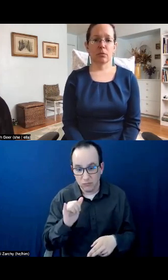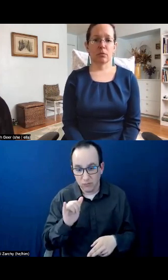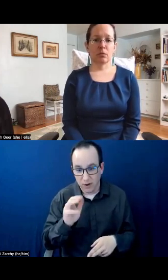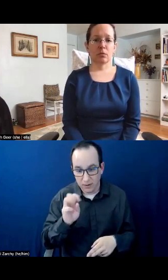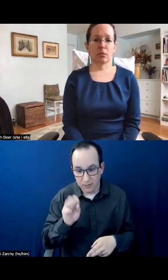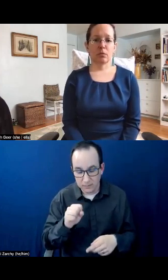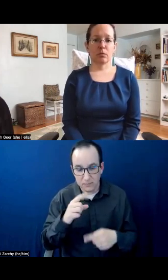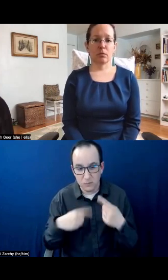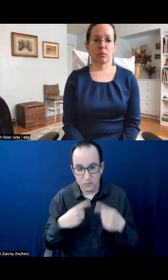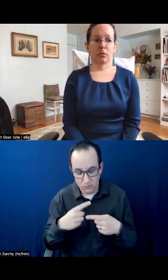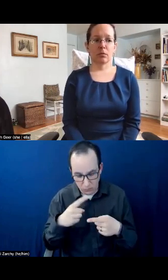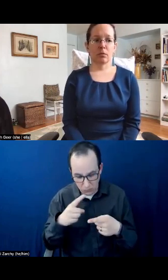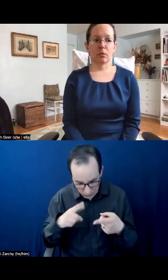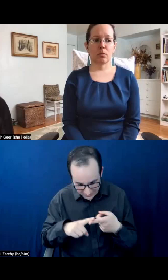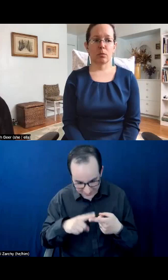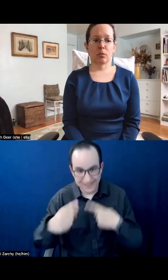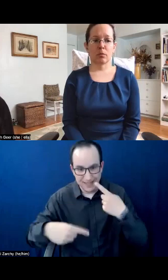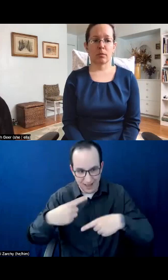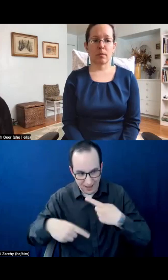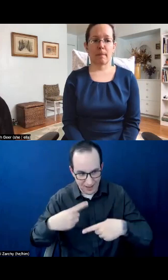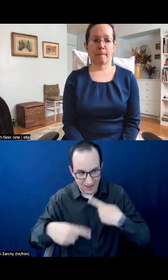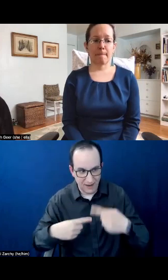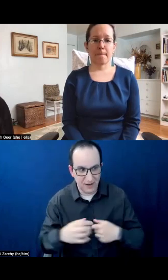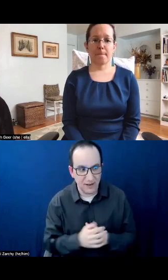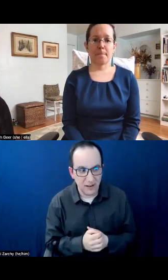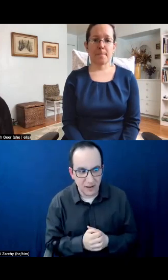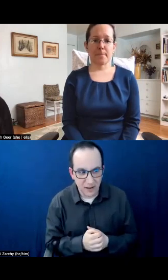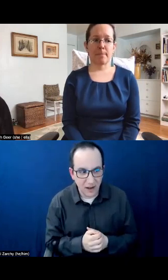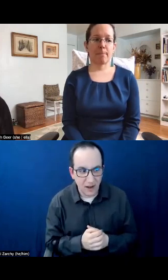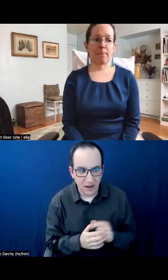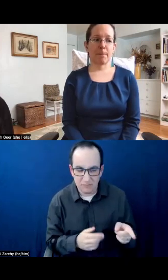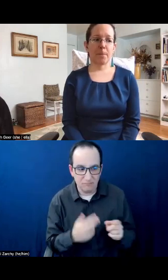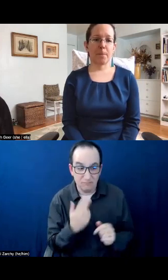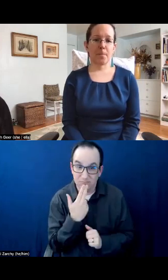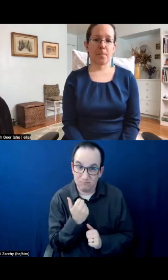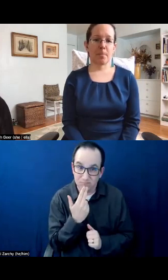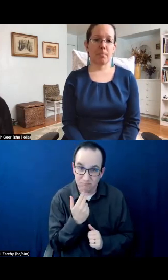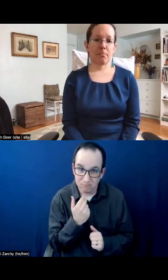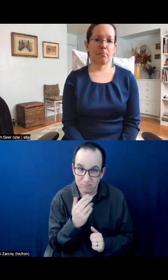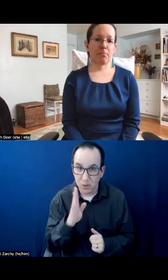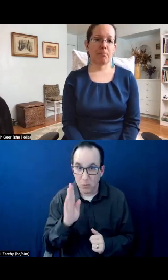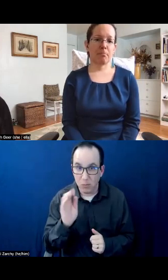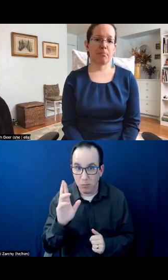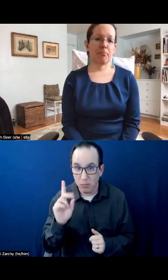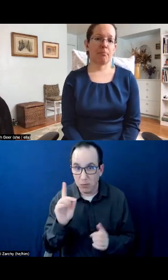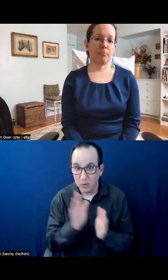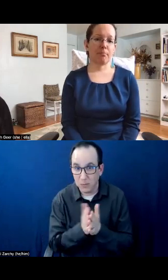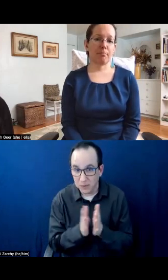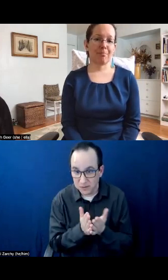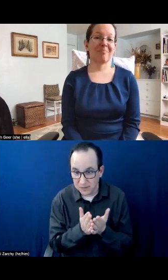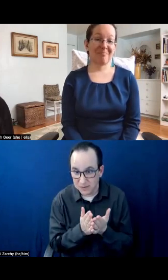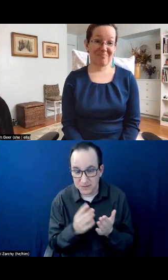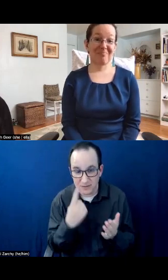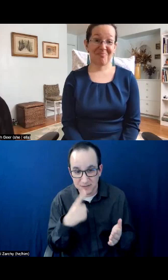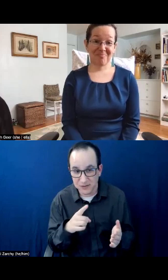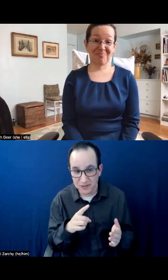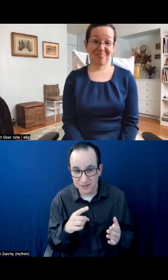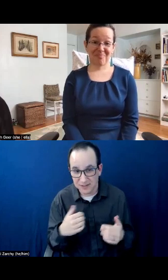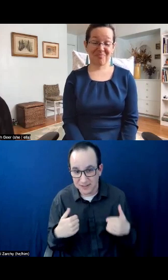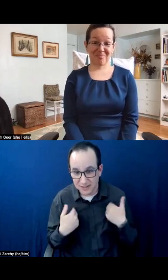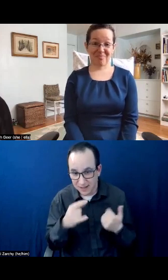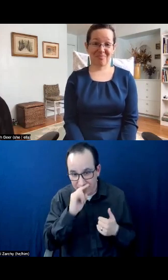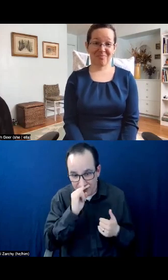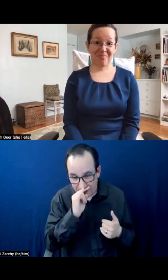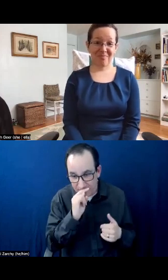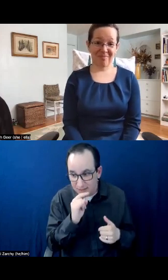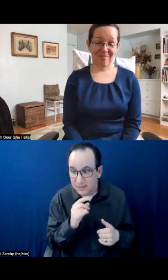Same with books. We have a book here, Rhymes When Signed. It's very cute. It's